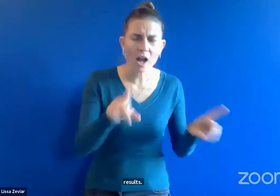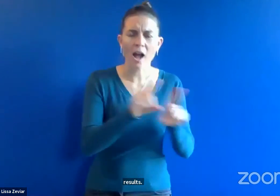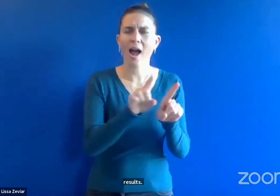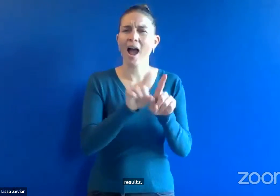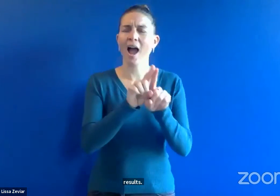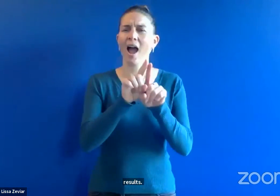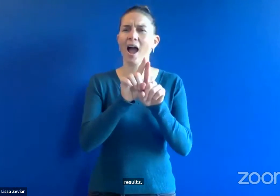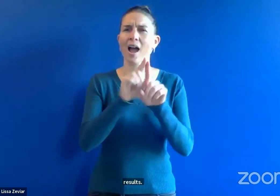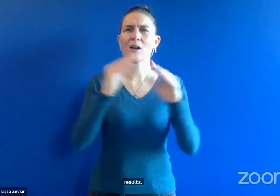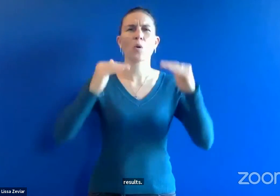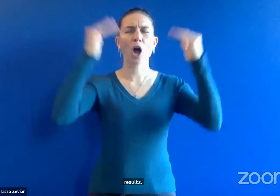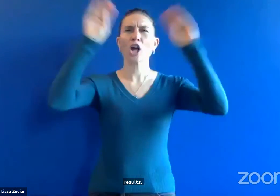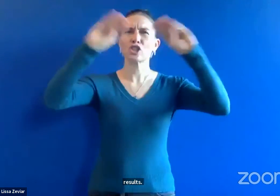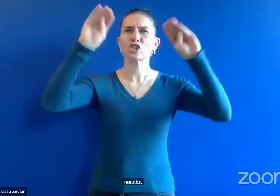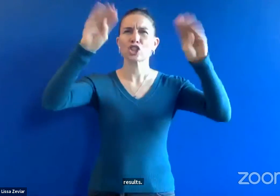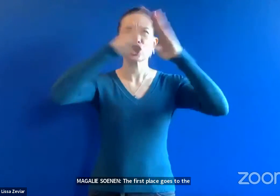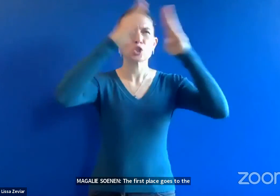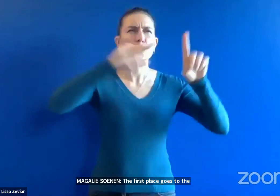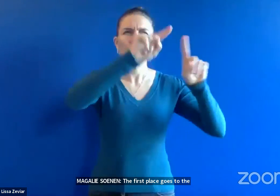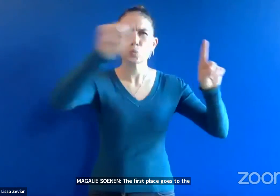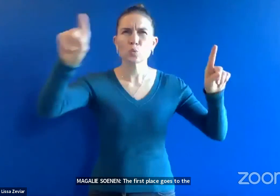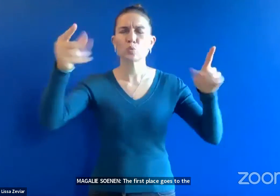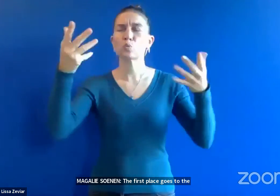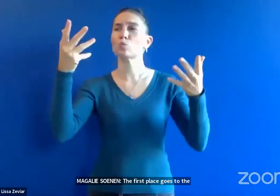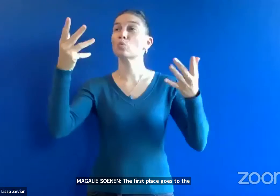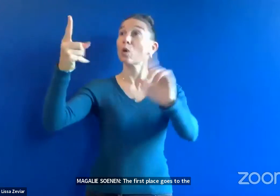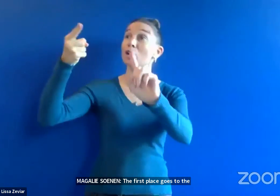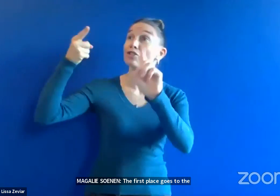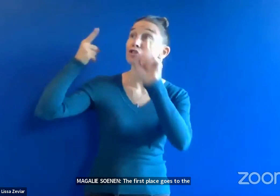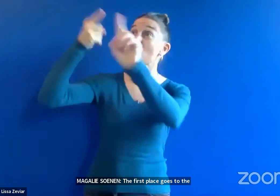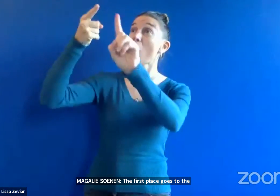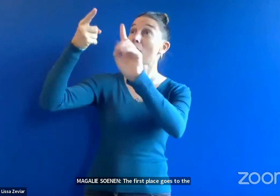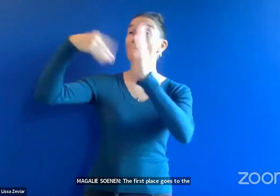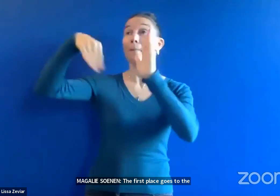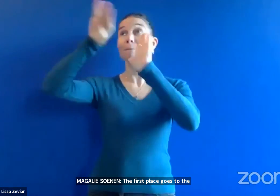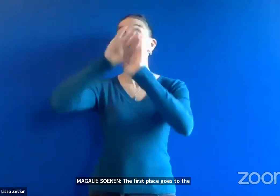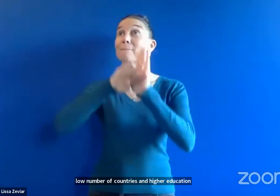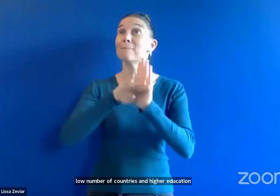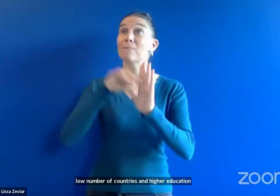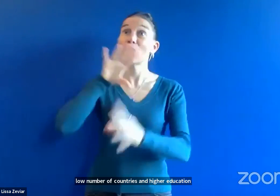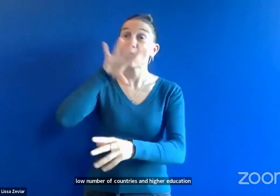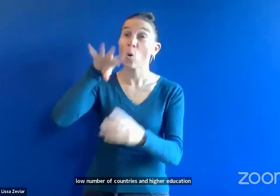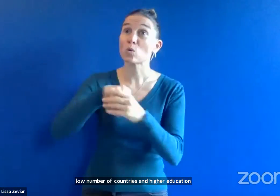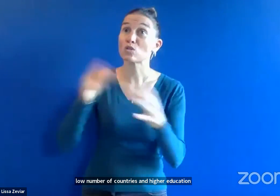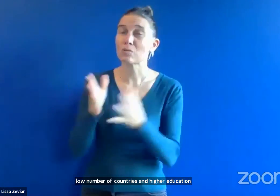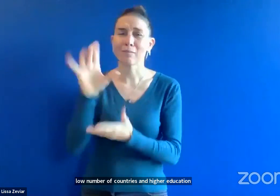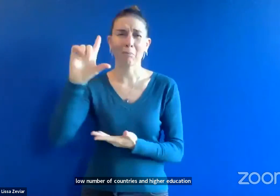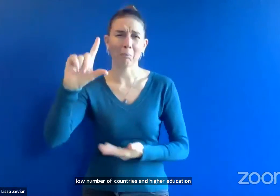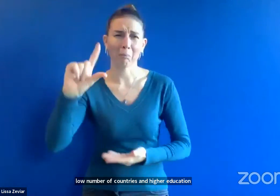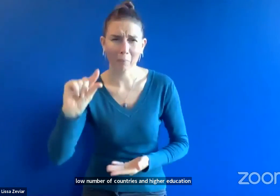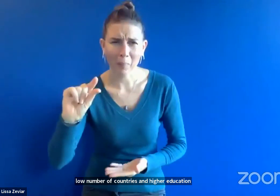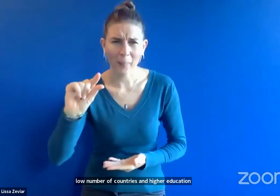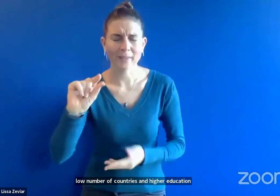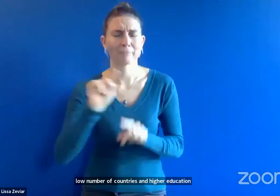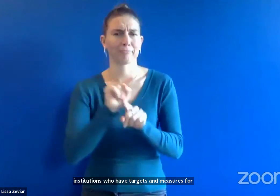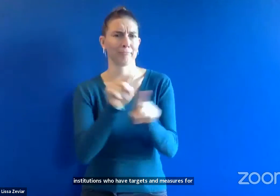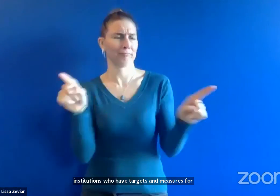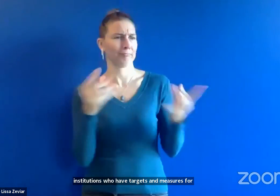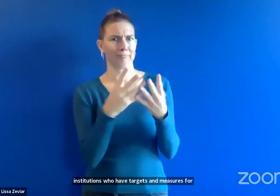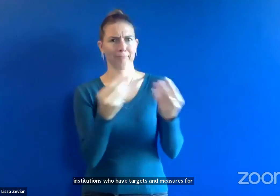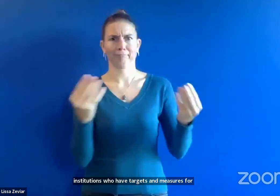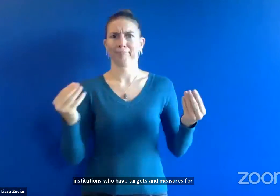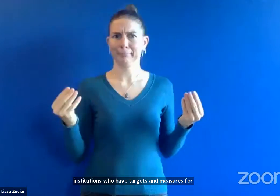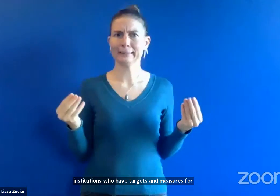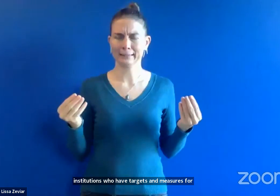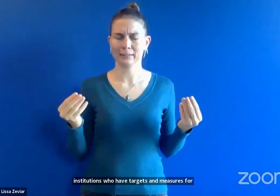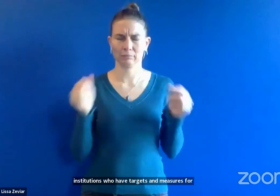institutions who have foreseen targets and measures for inclusion. So this is, yeah, this is really a